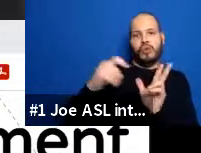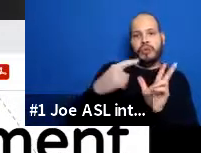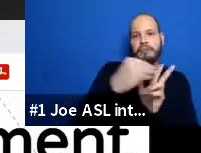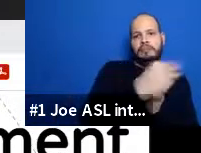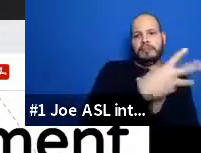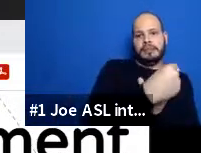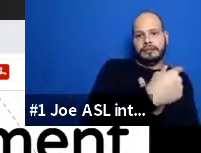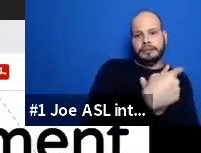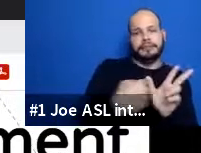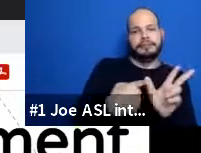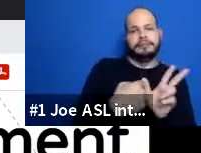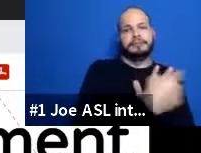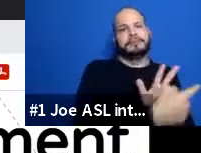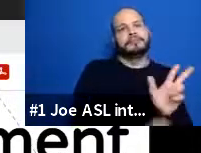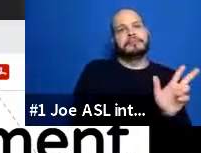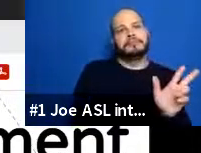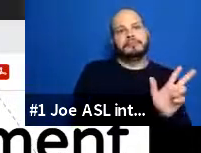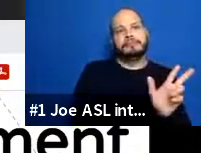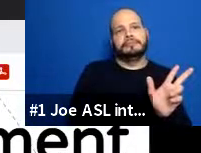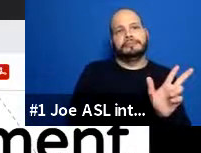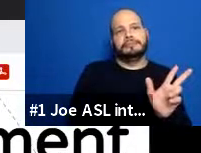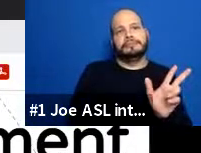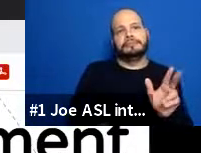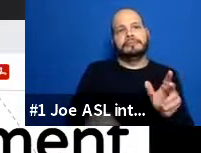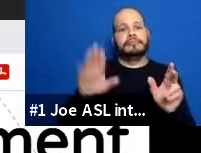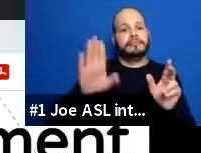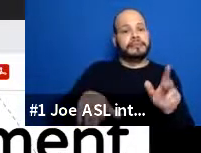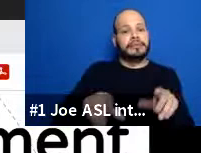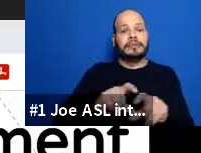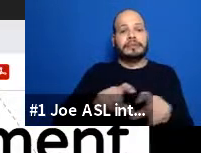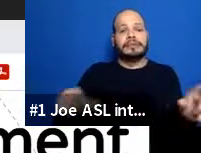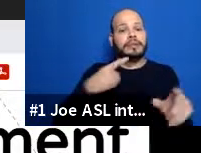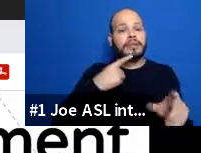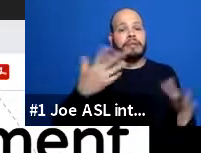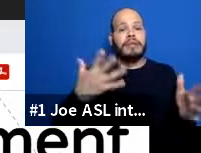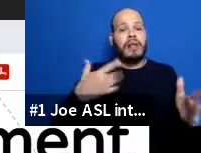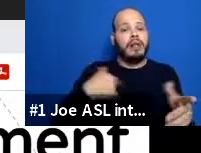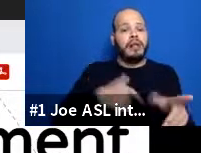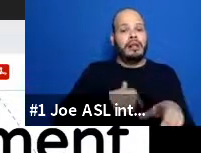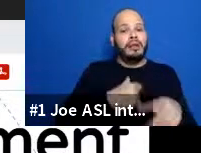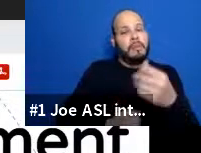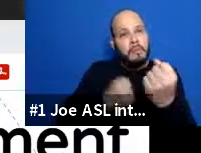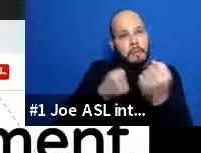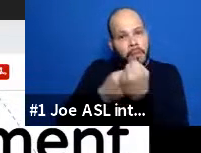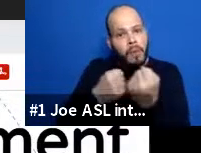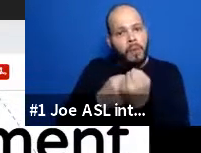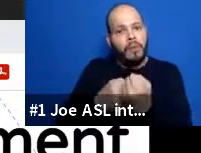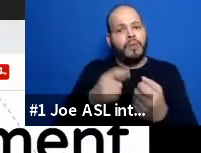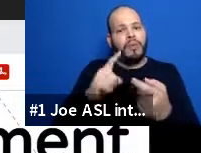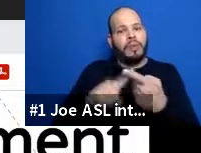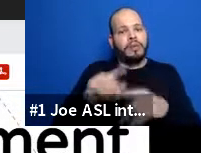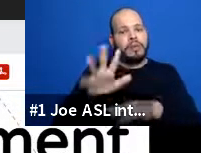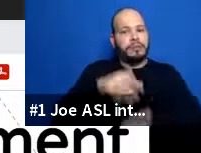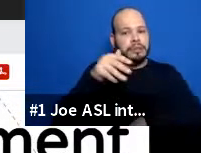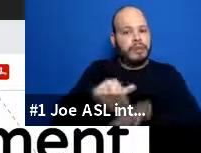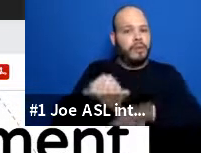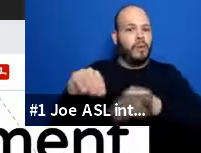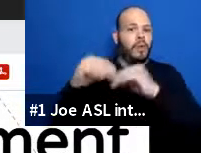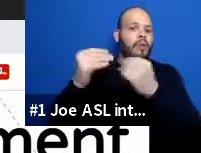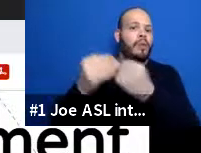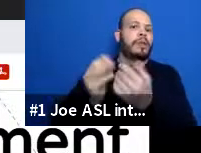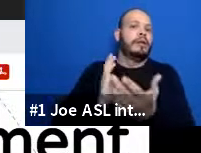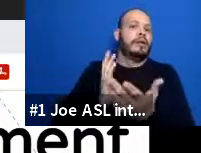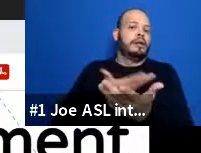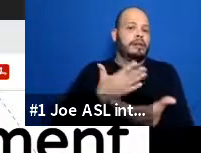and Indigenous organizing in community locally with a donation, or we invite you to give to Segorite Land